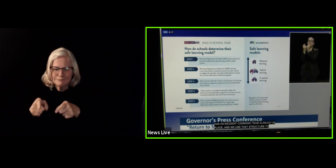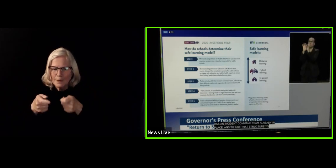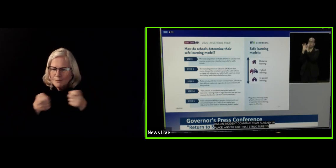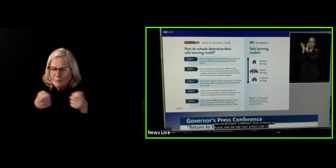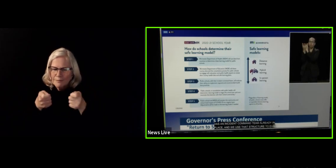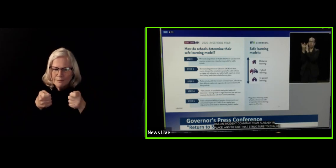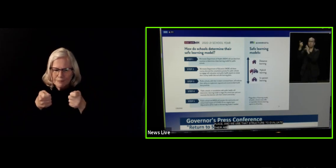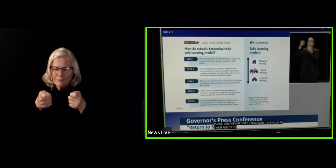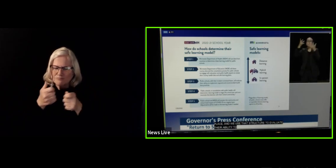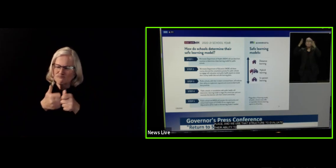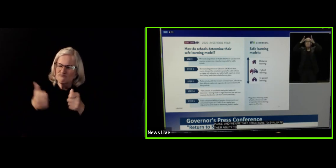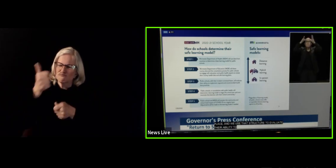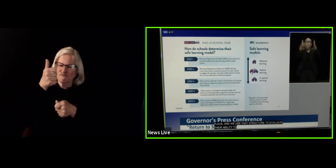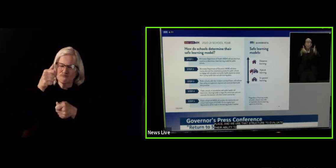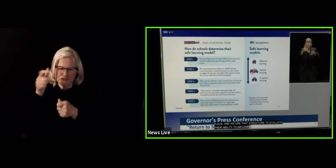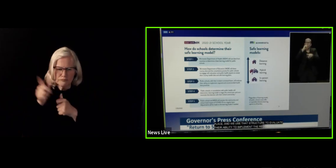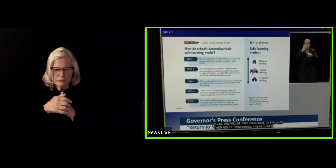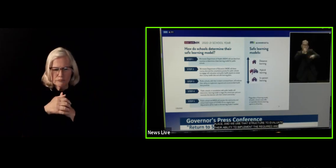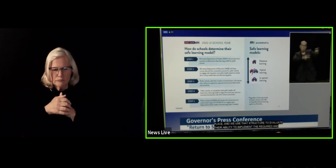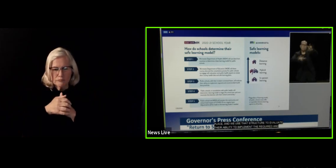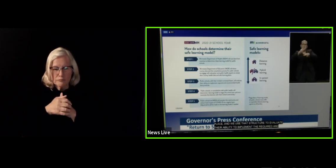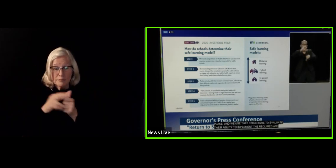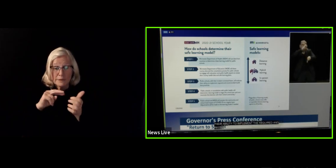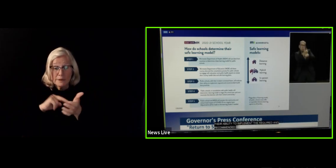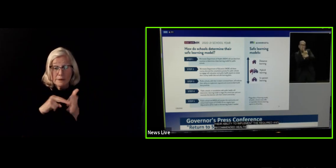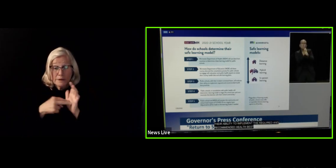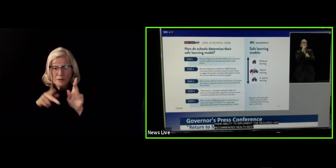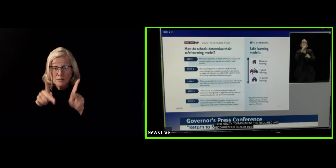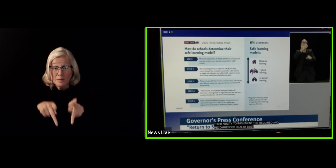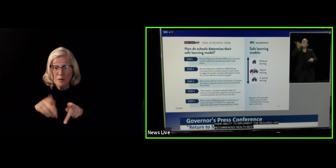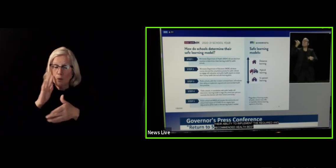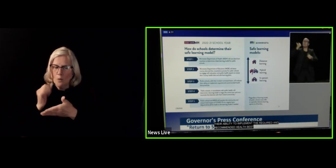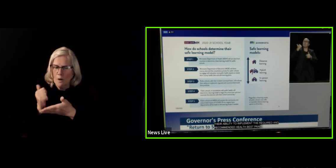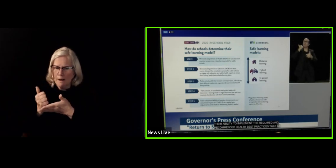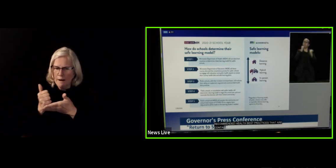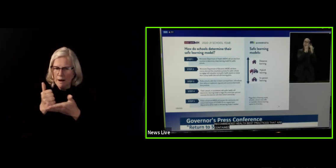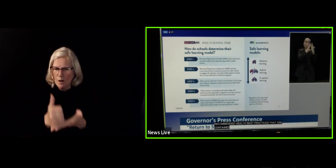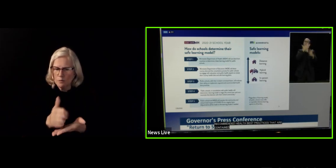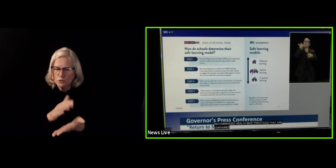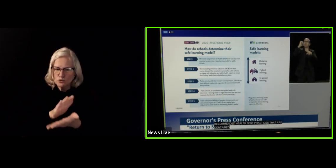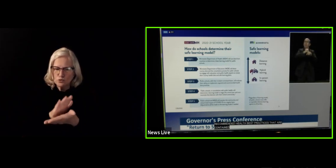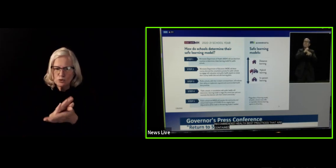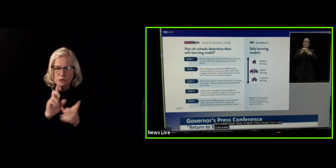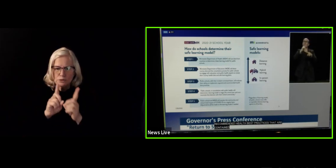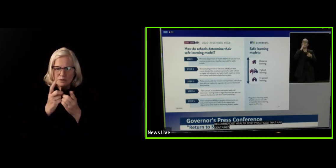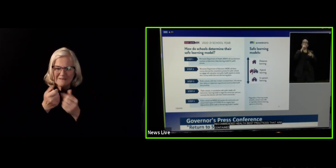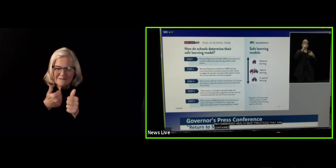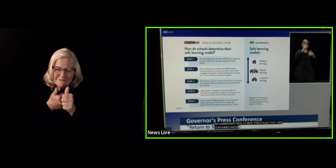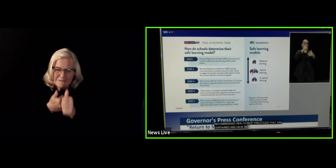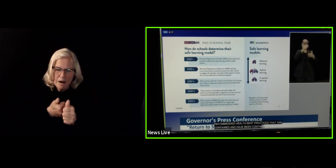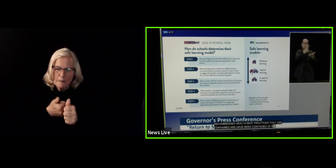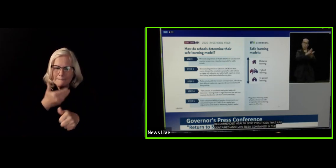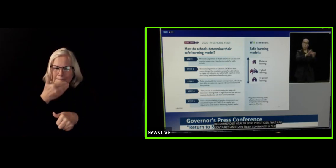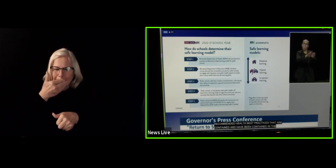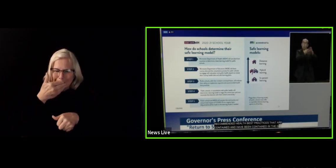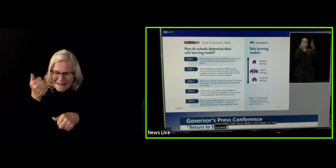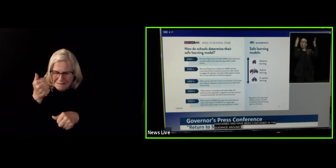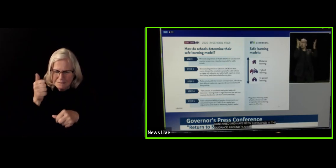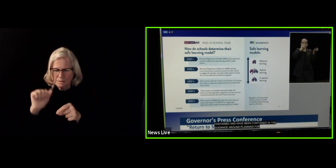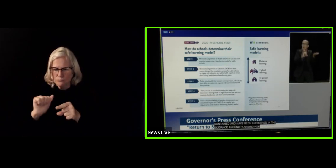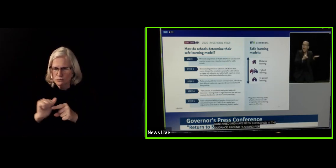recommended health best practices that are contained and have been contained in the guidance around planning for these 3 different models since